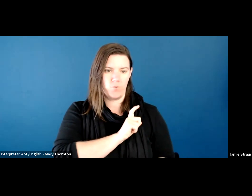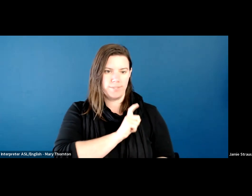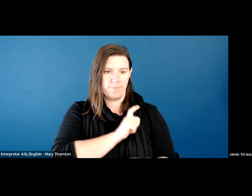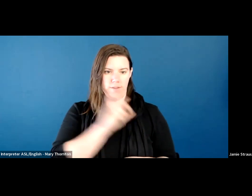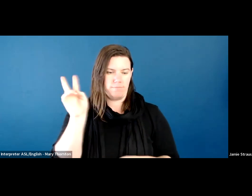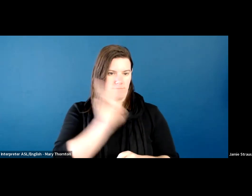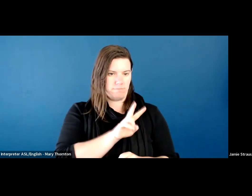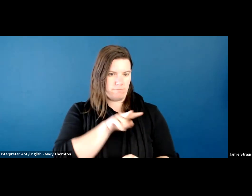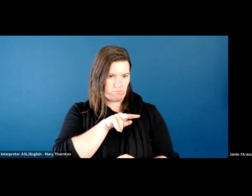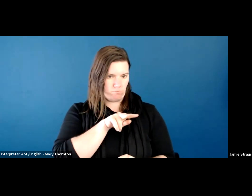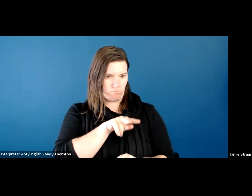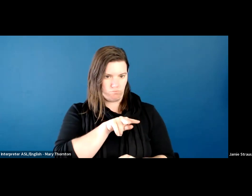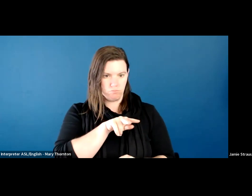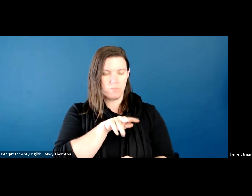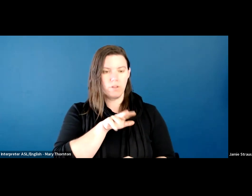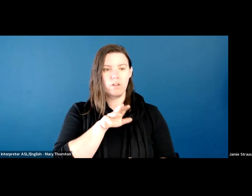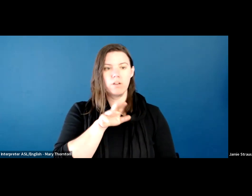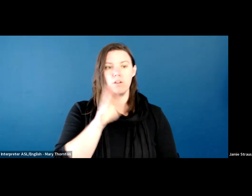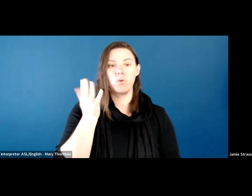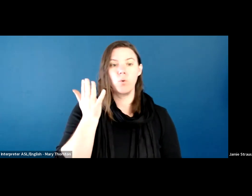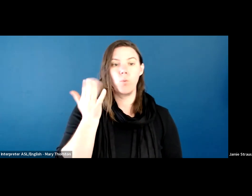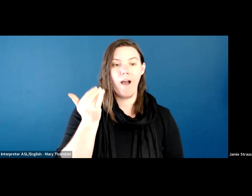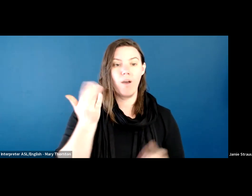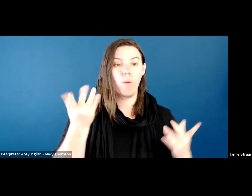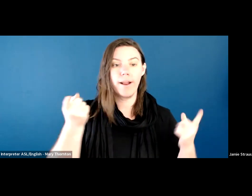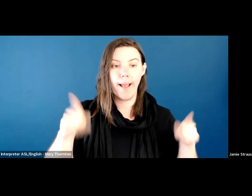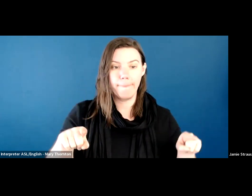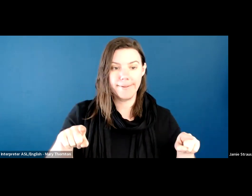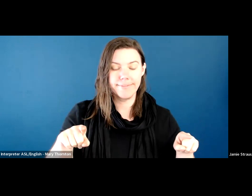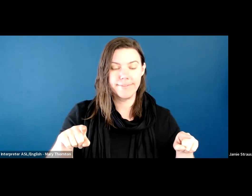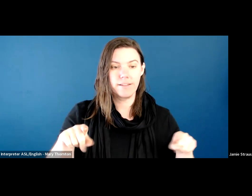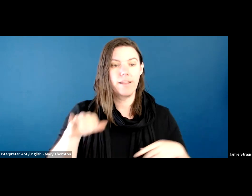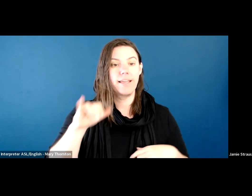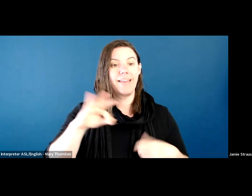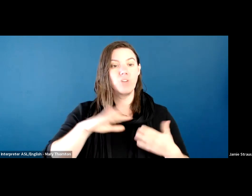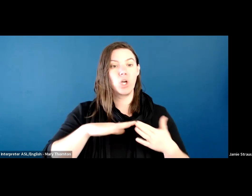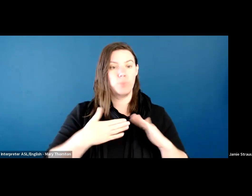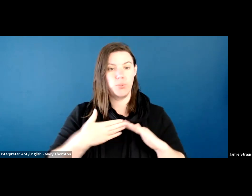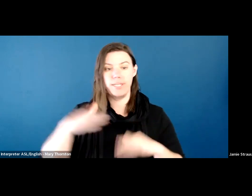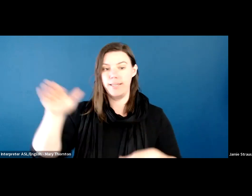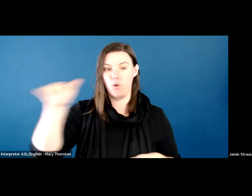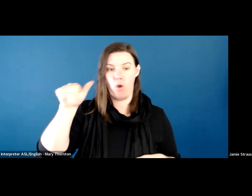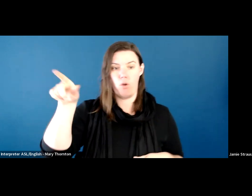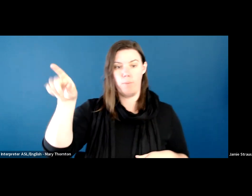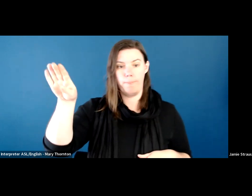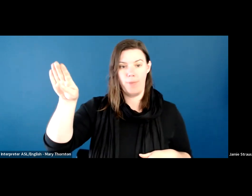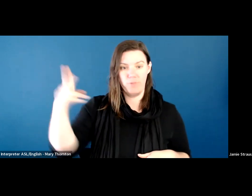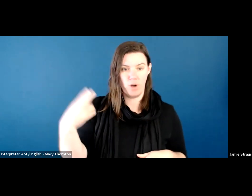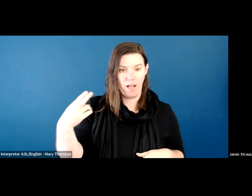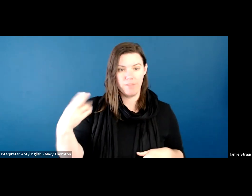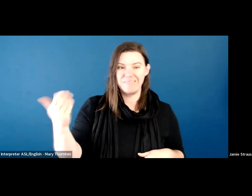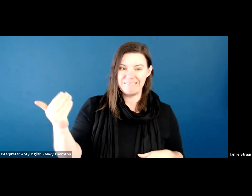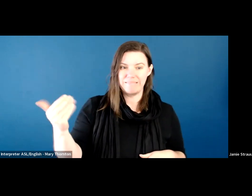a referral, a request from the community to go and meet with someone in the place that they're in,